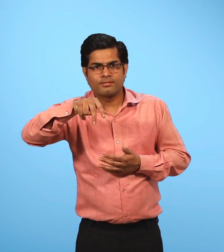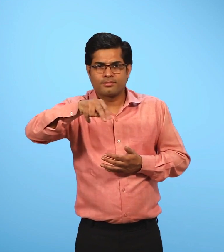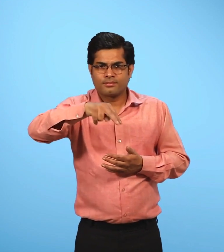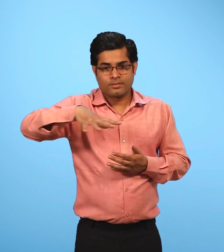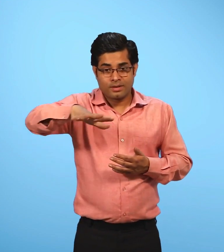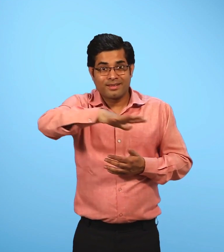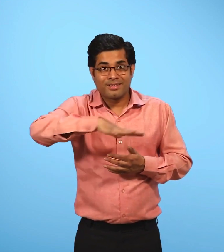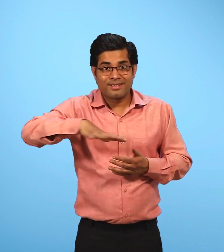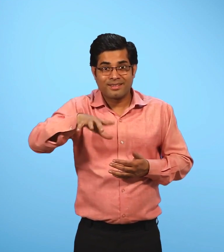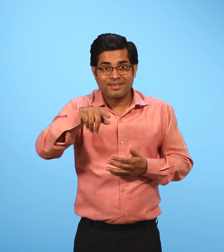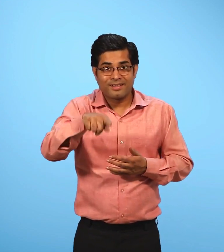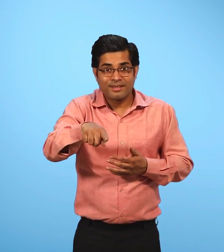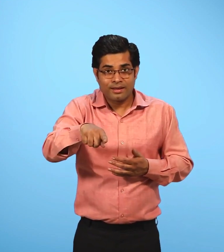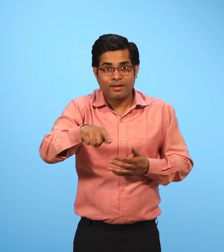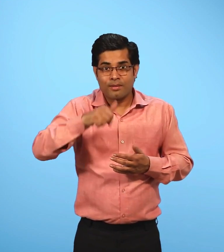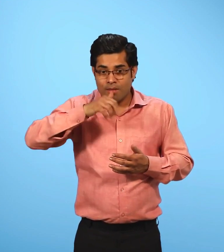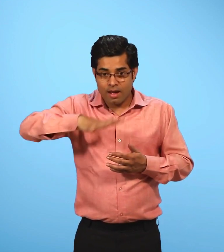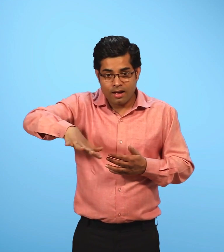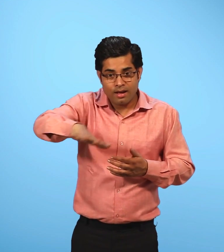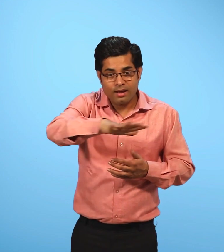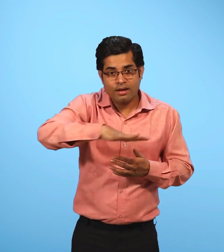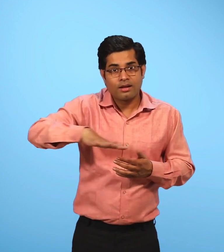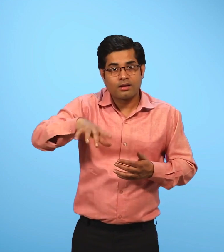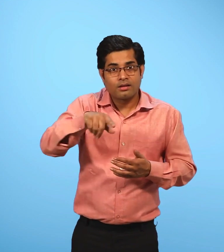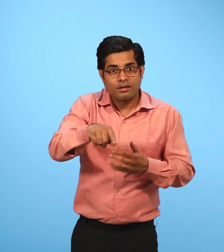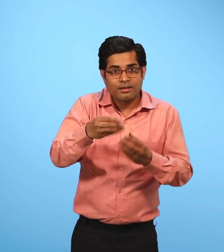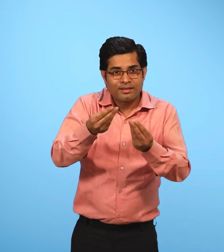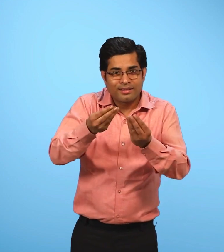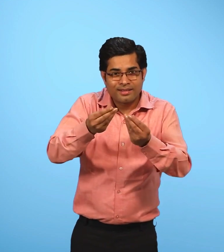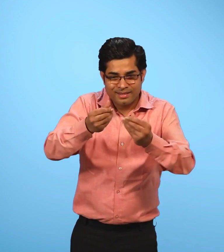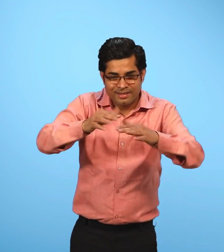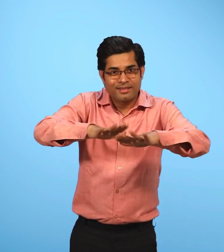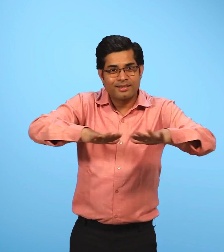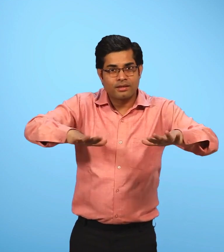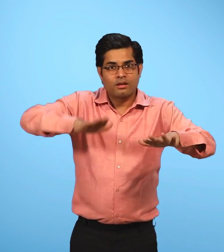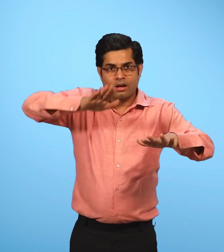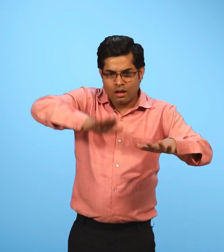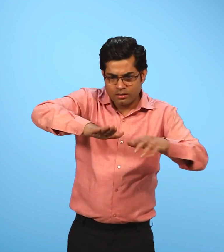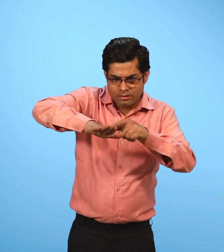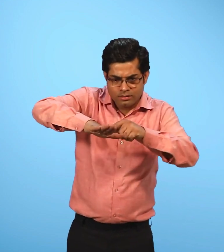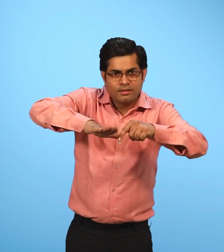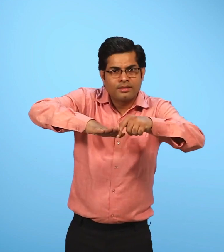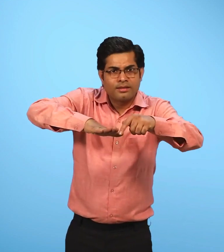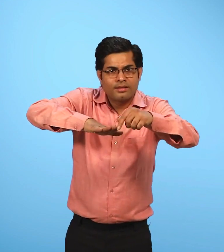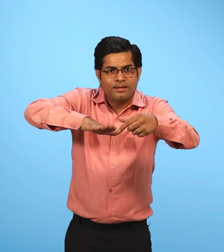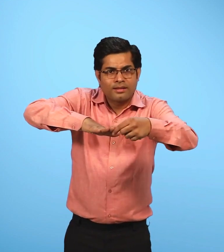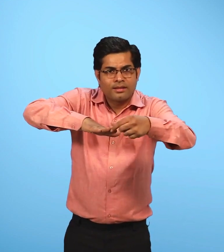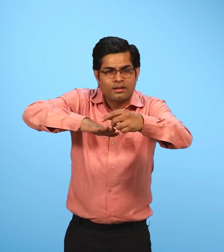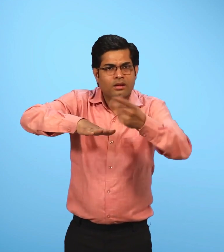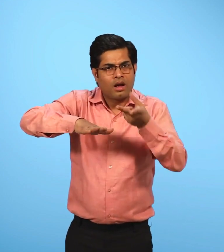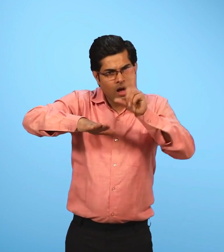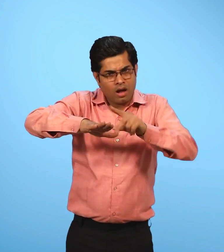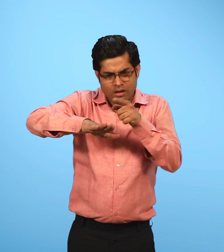a little bolder. I decided to go down to the shore again and examine the